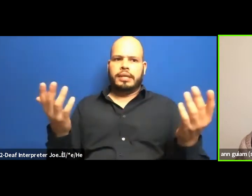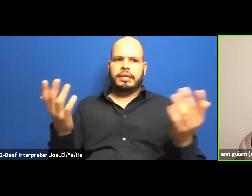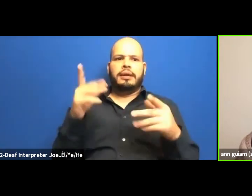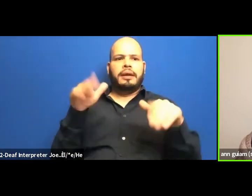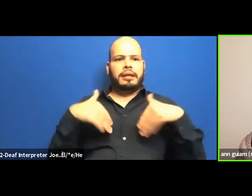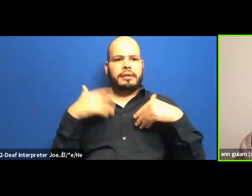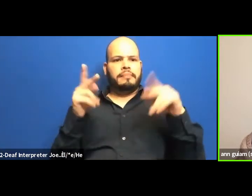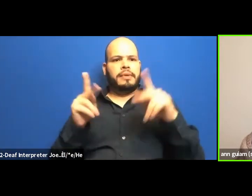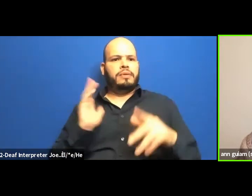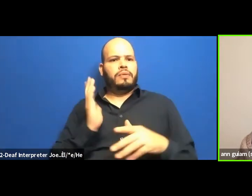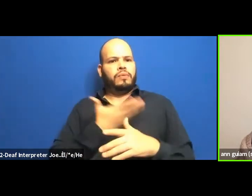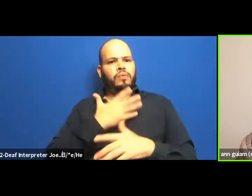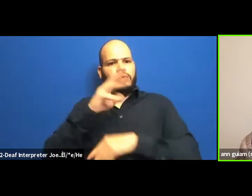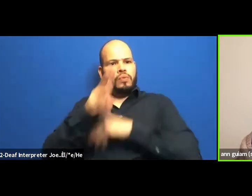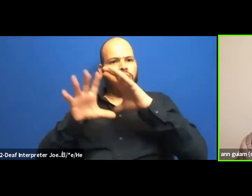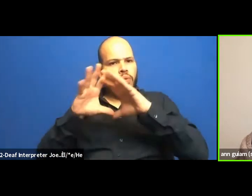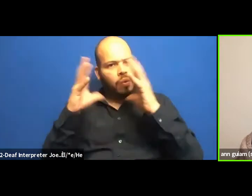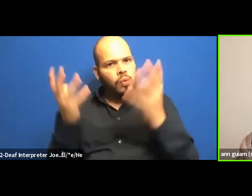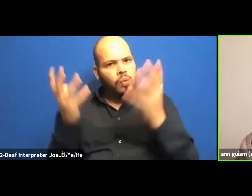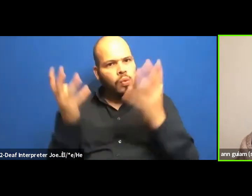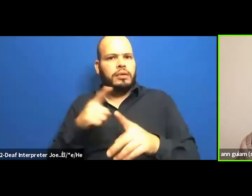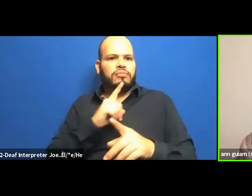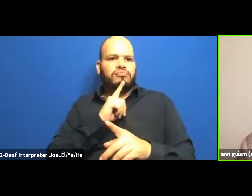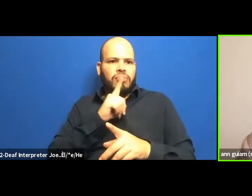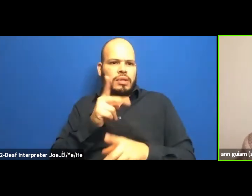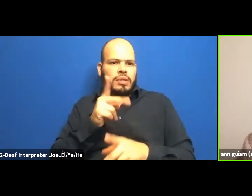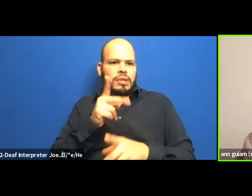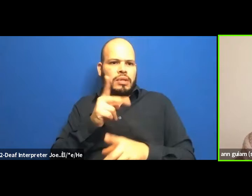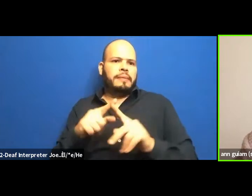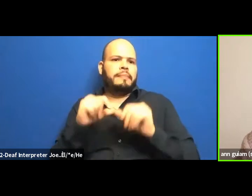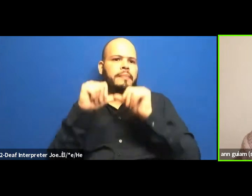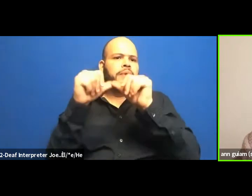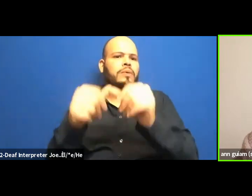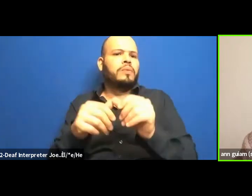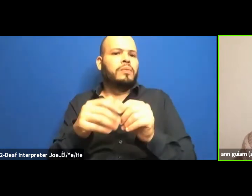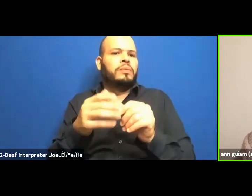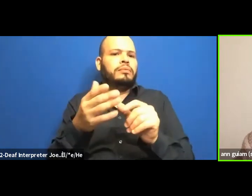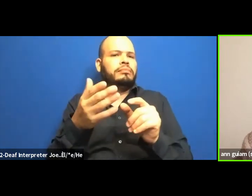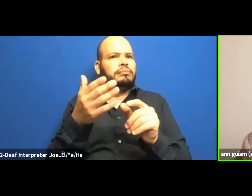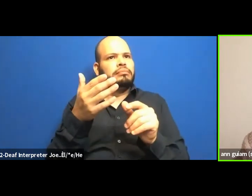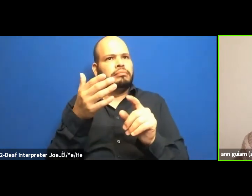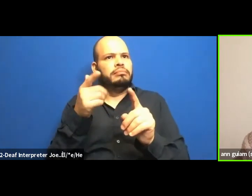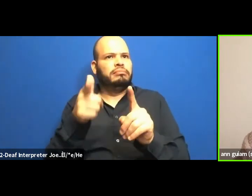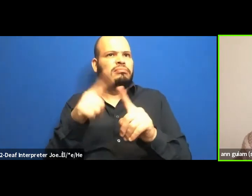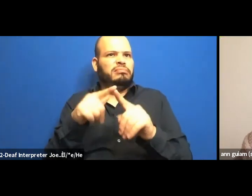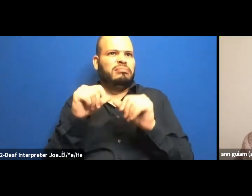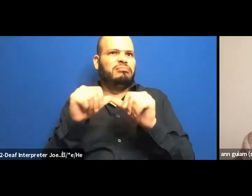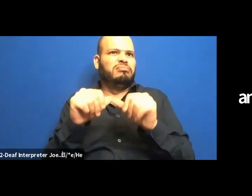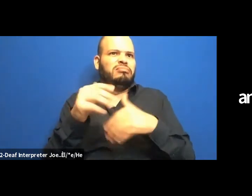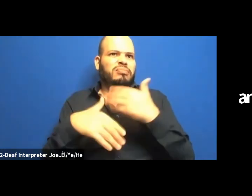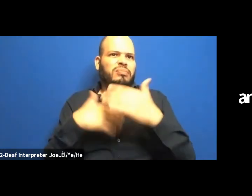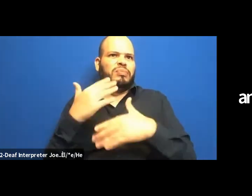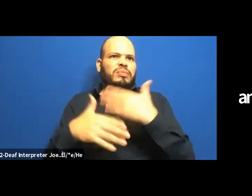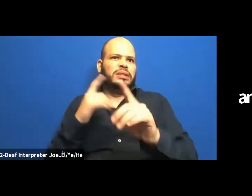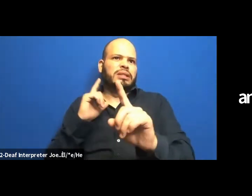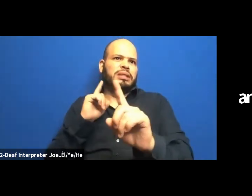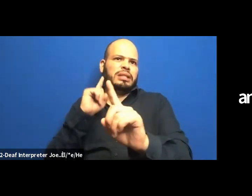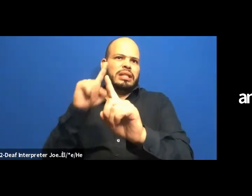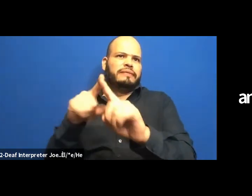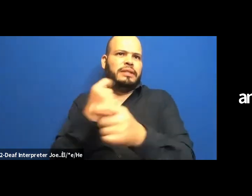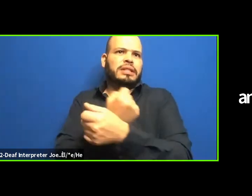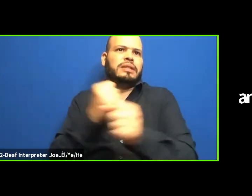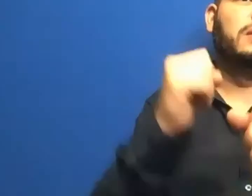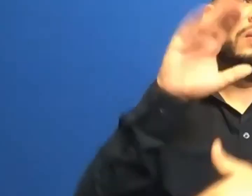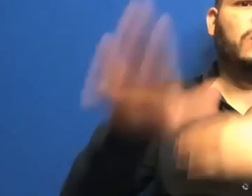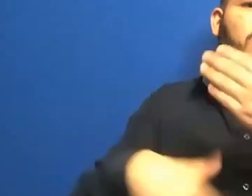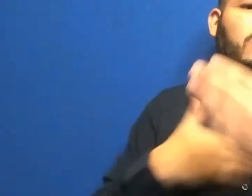reach deserved liberation that we all need. Thank you. Definitely. Thanks so much for that.